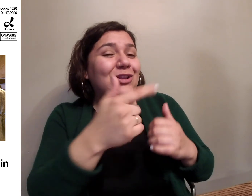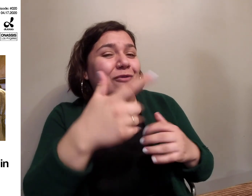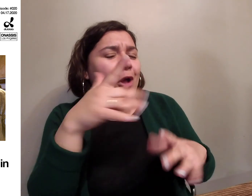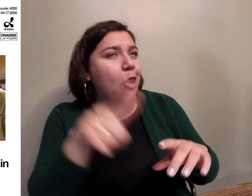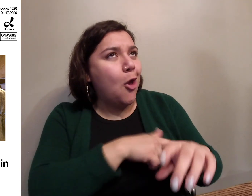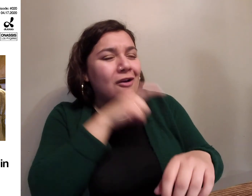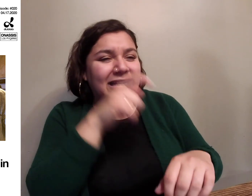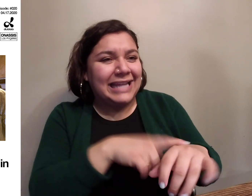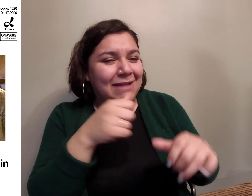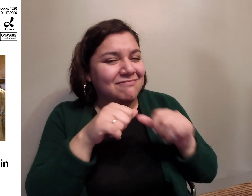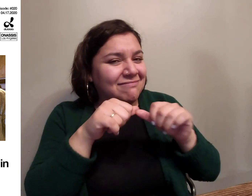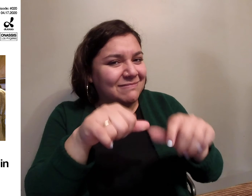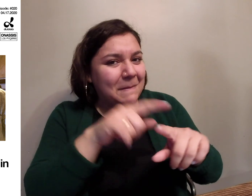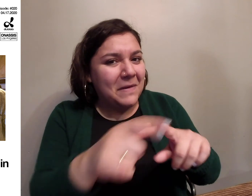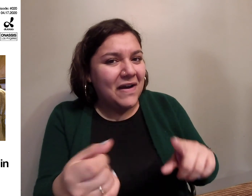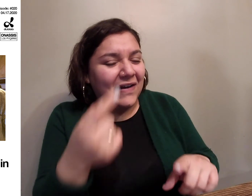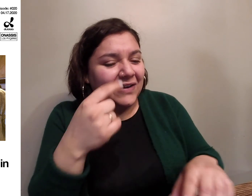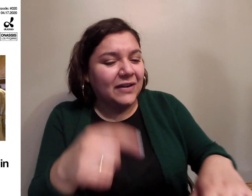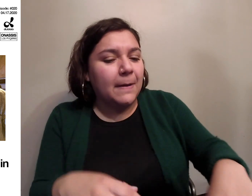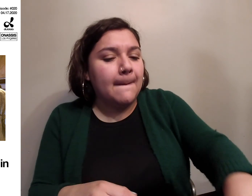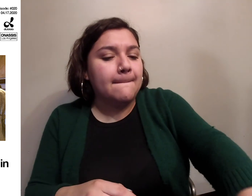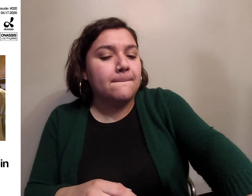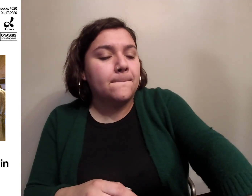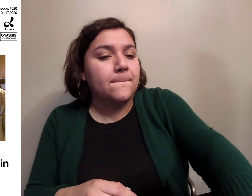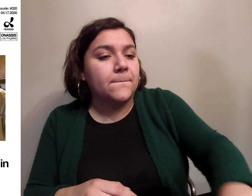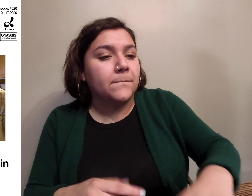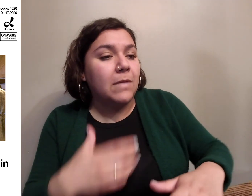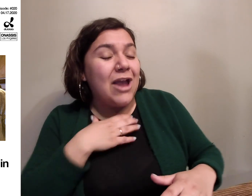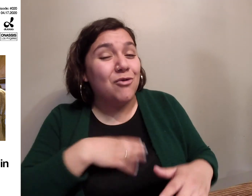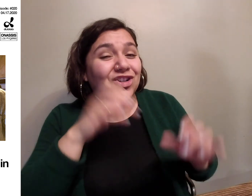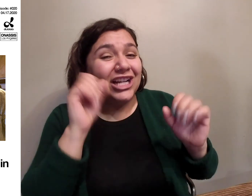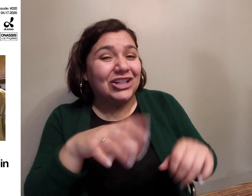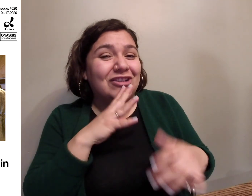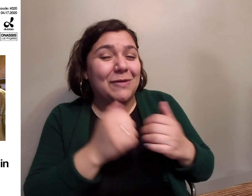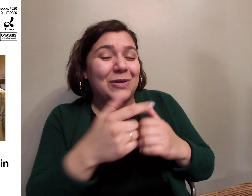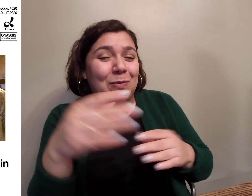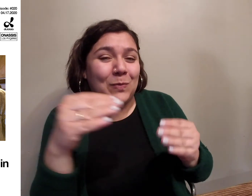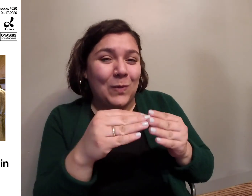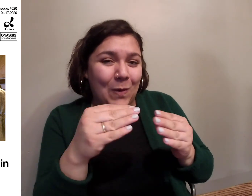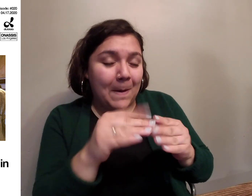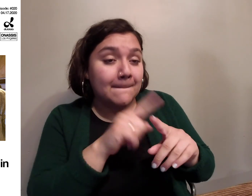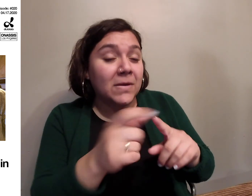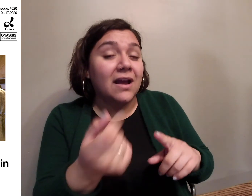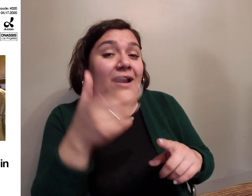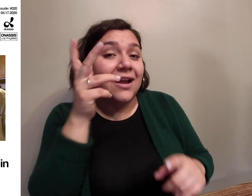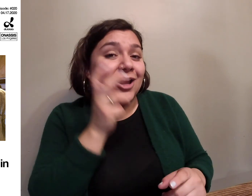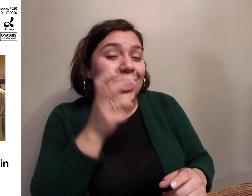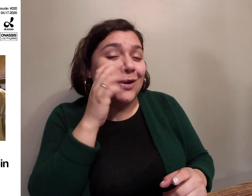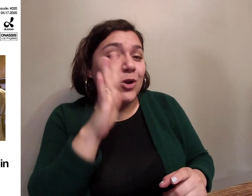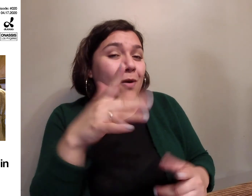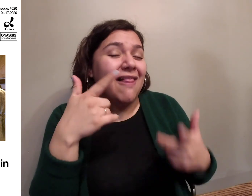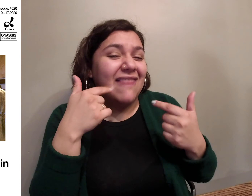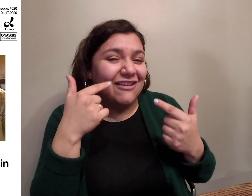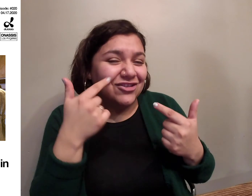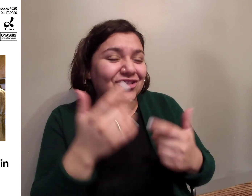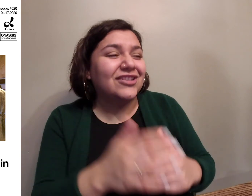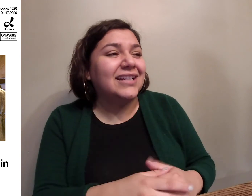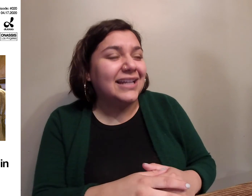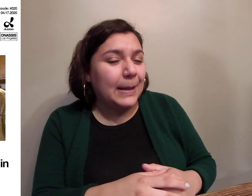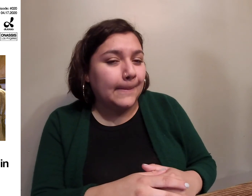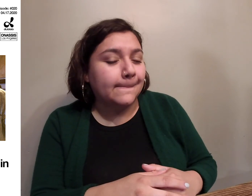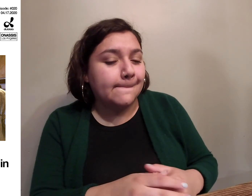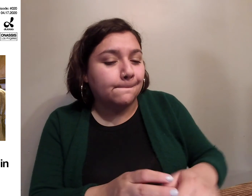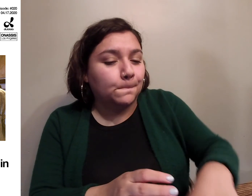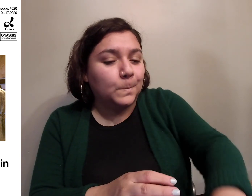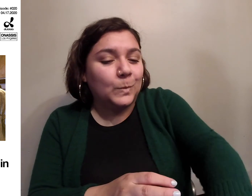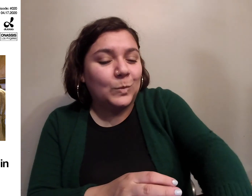and I wish I could. And hearing your laughter, even in the midst of all the